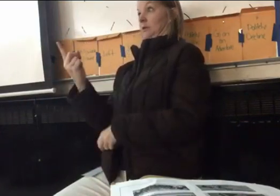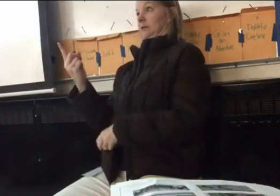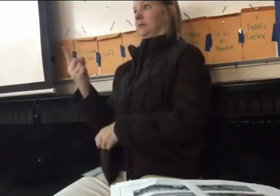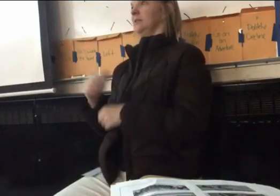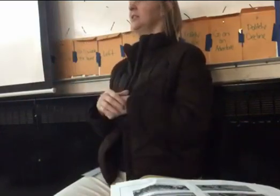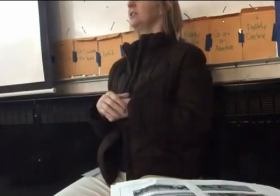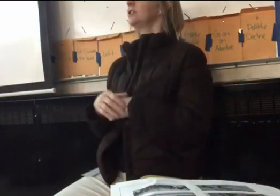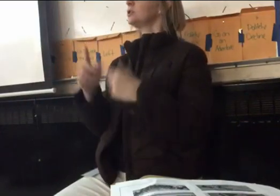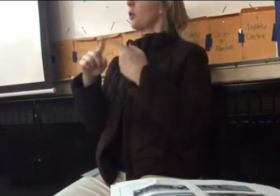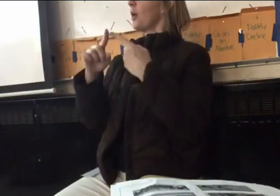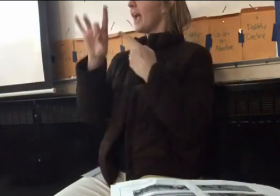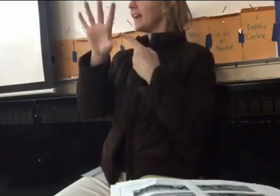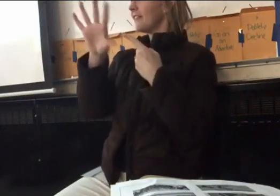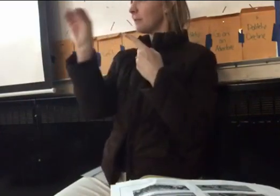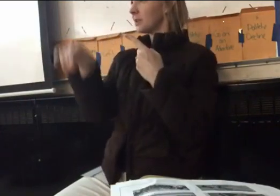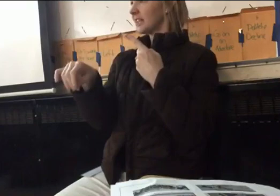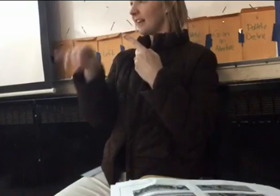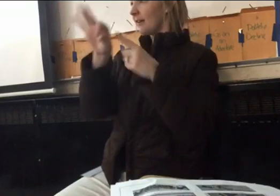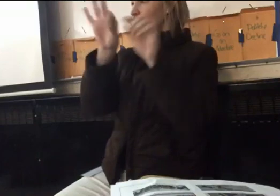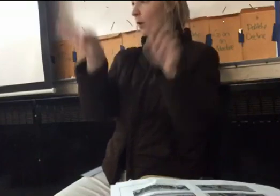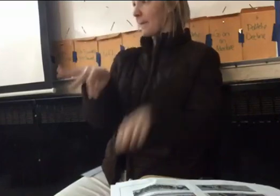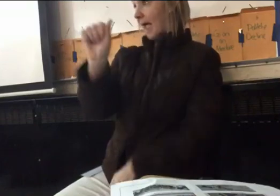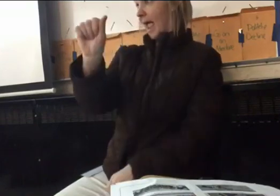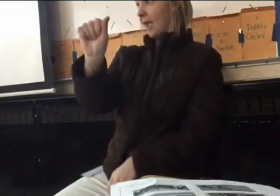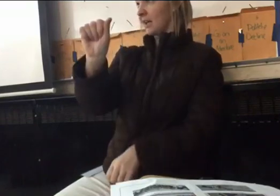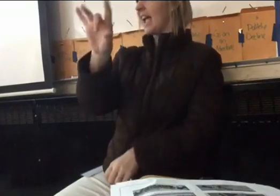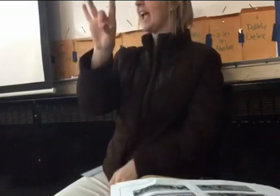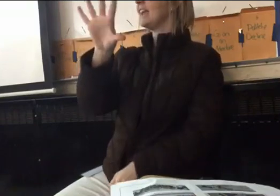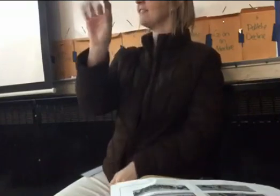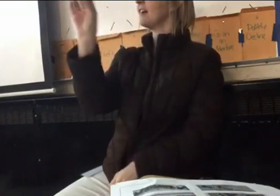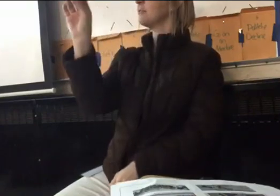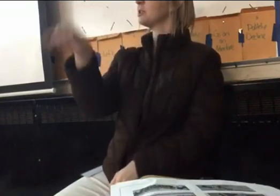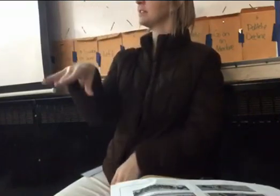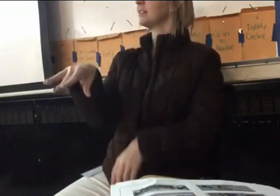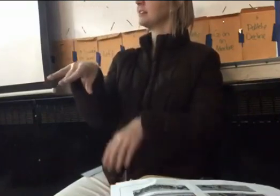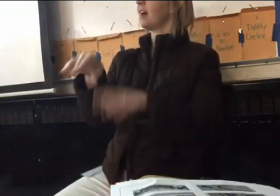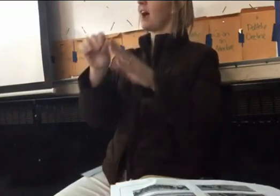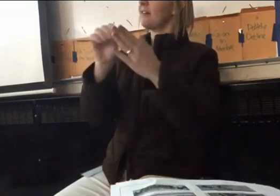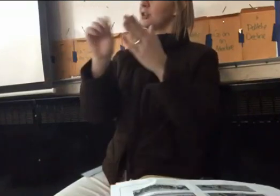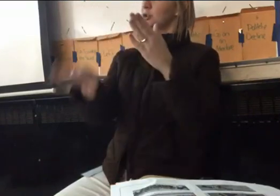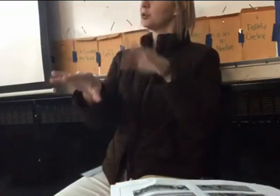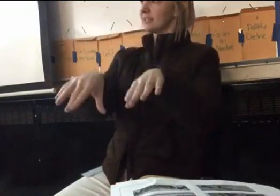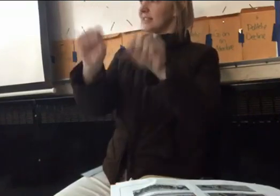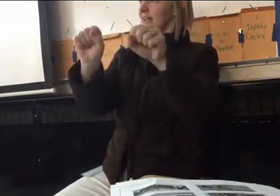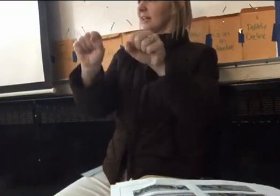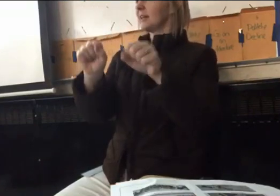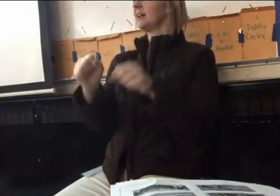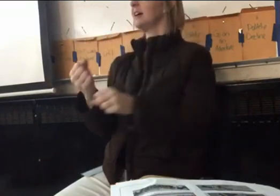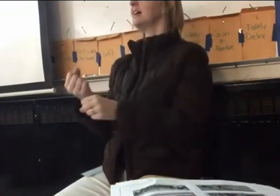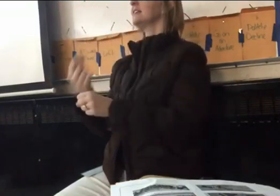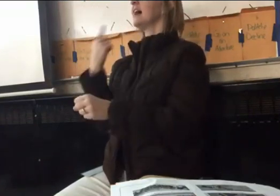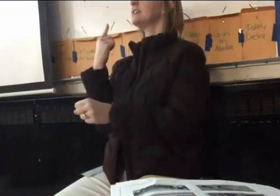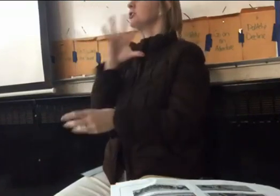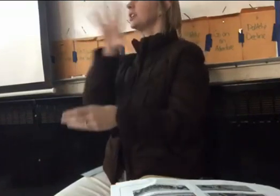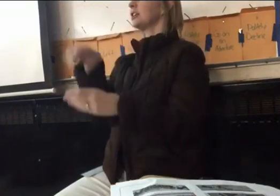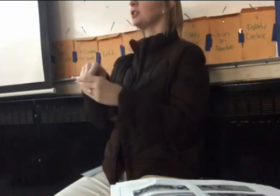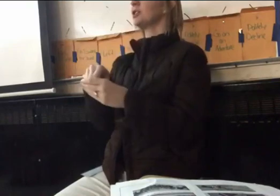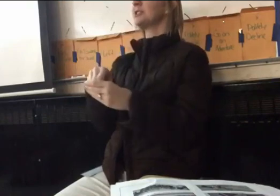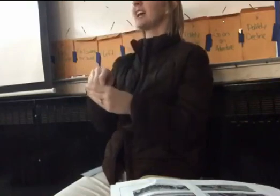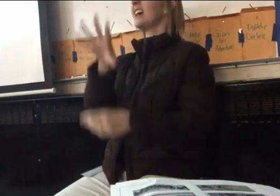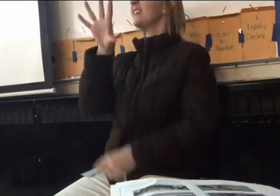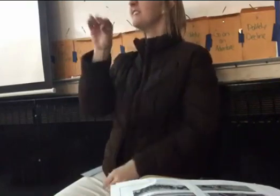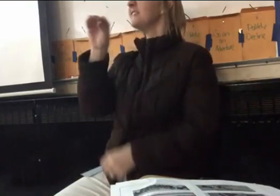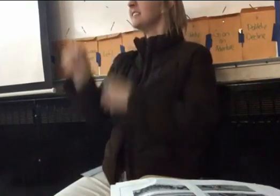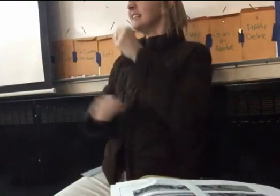Form A, 85% of students take it, encompassed last year what's called imperialism, and it encompassed about 50 years